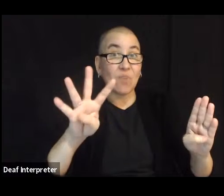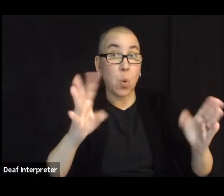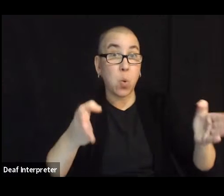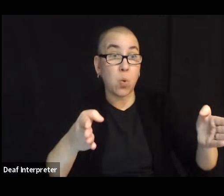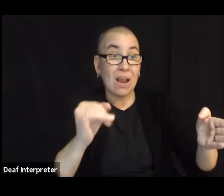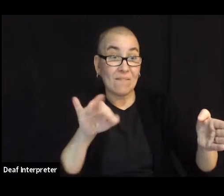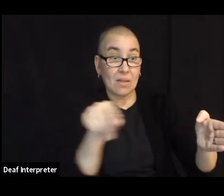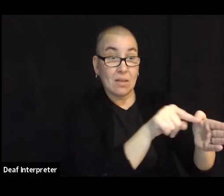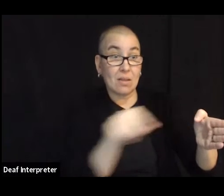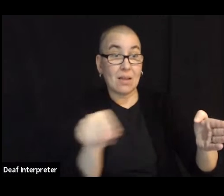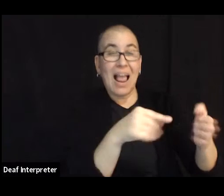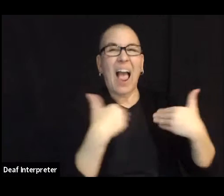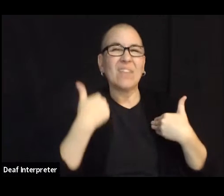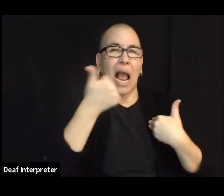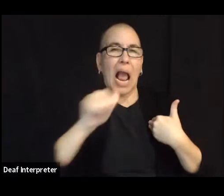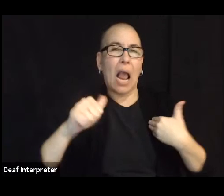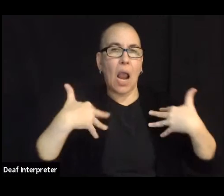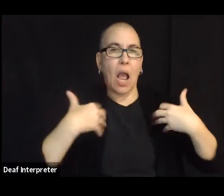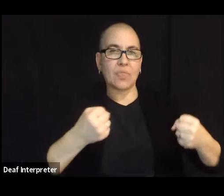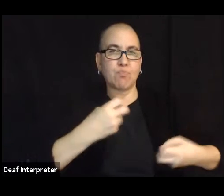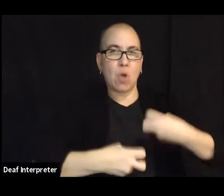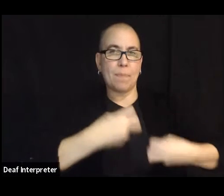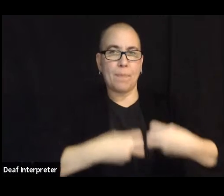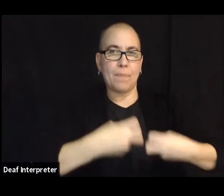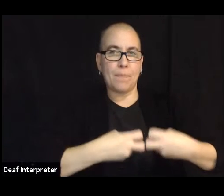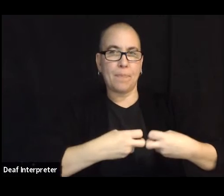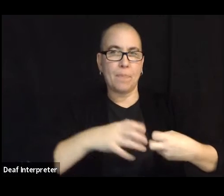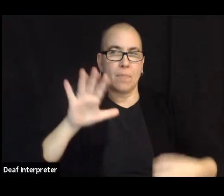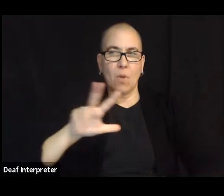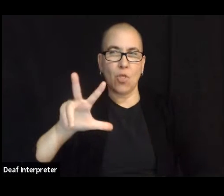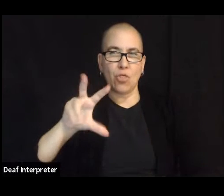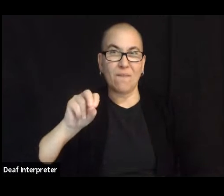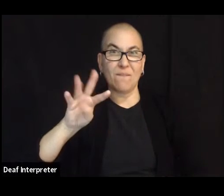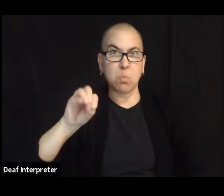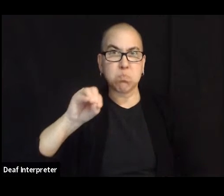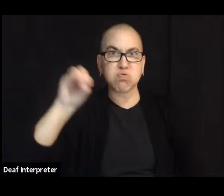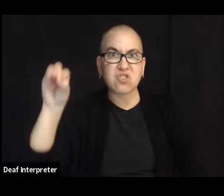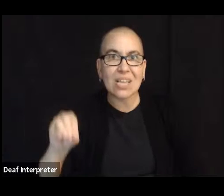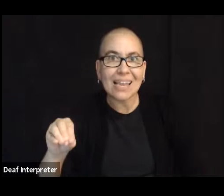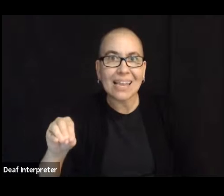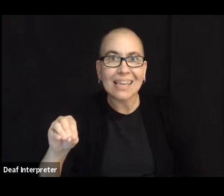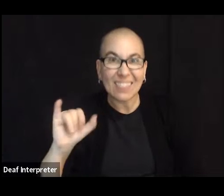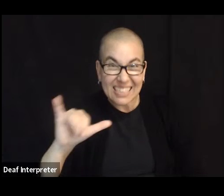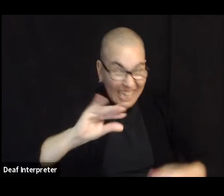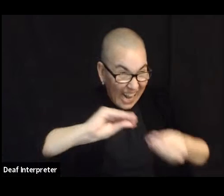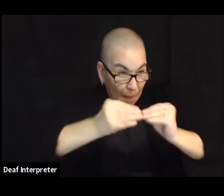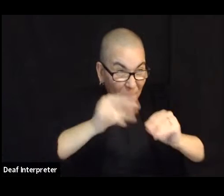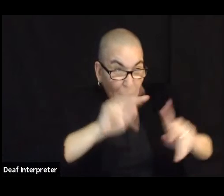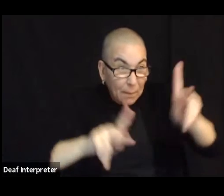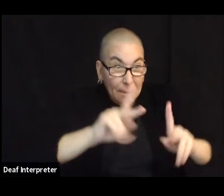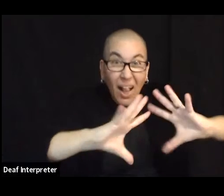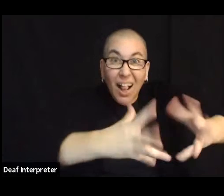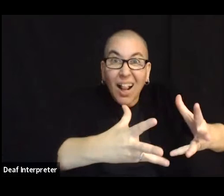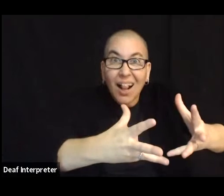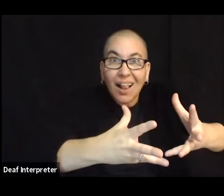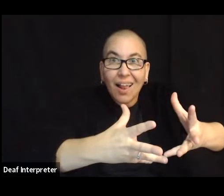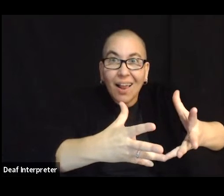the population there. So that is a huge swatch of the population without a potentially